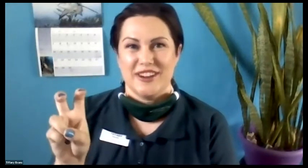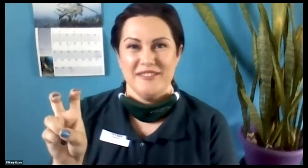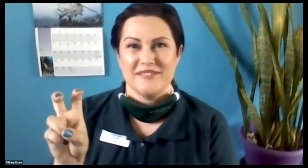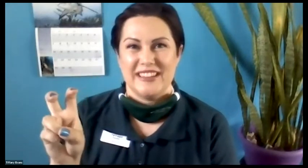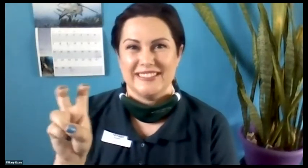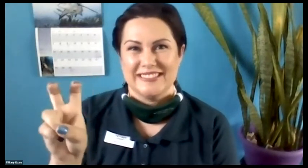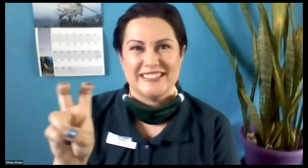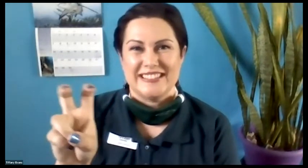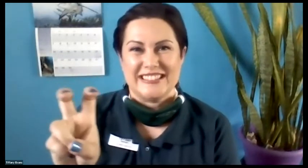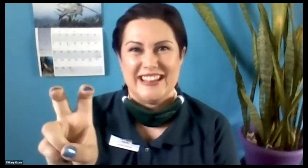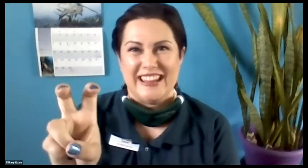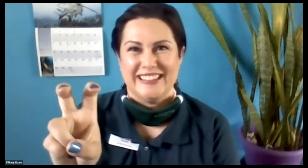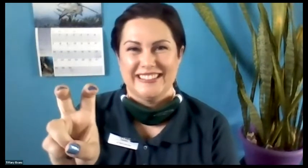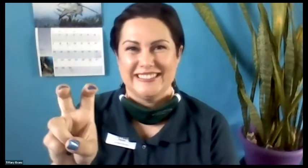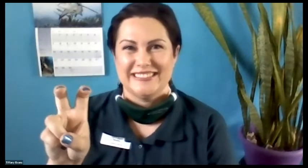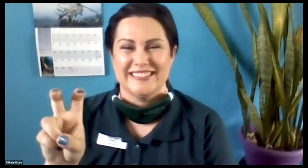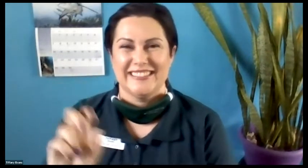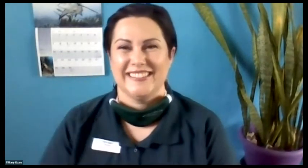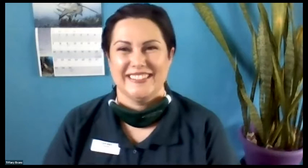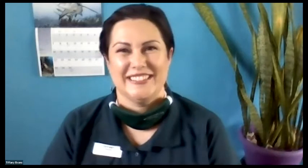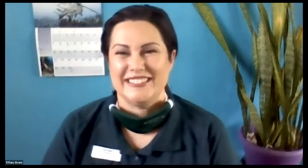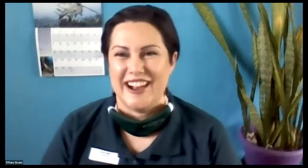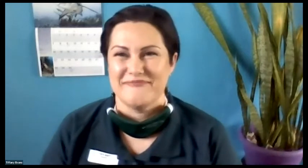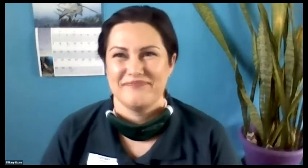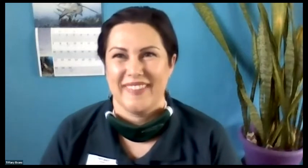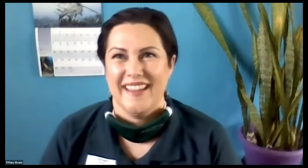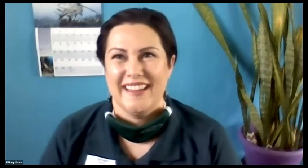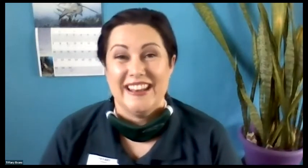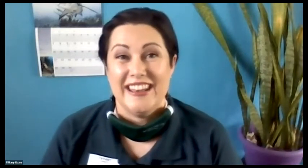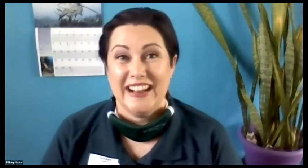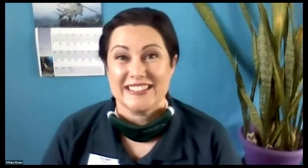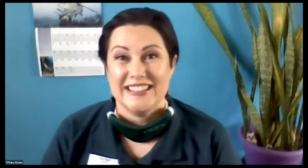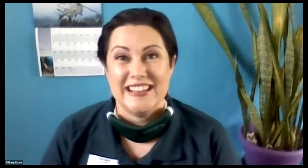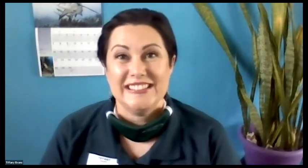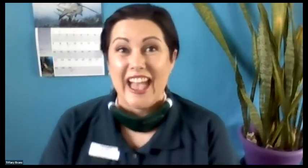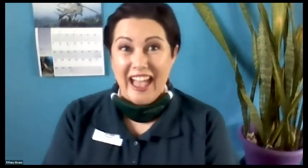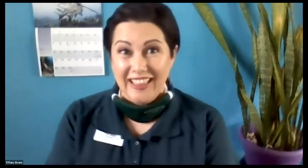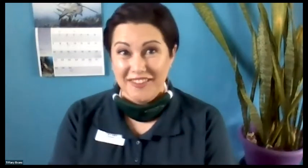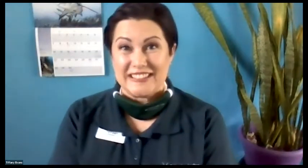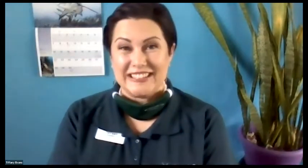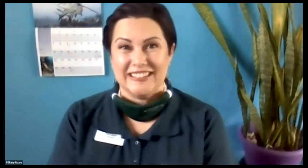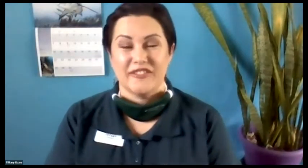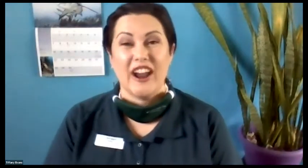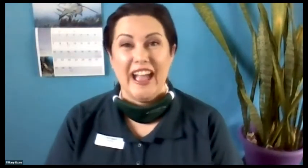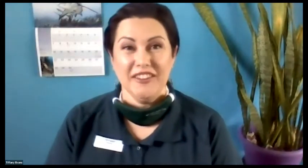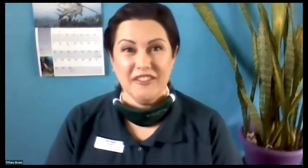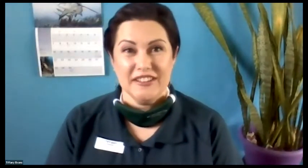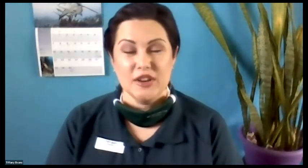with me. Snake. Good job. Next is elephant. For elephant, we're going to